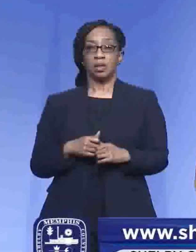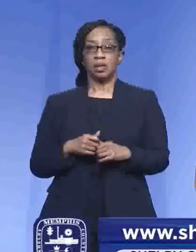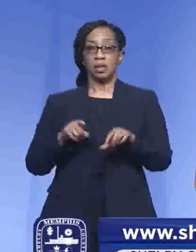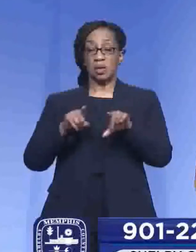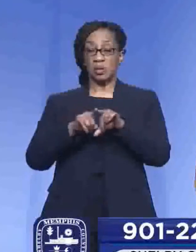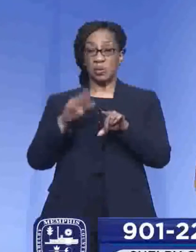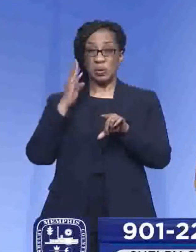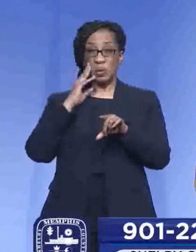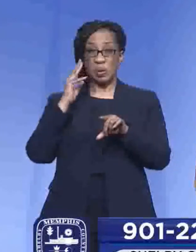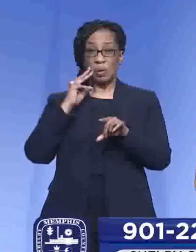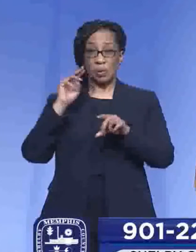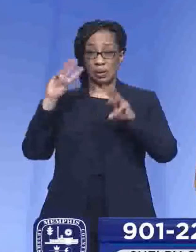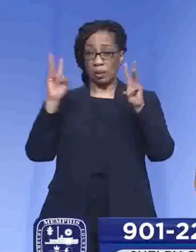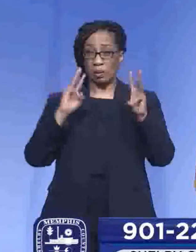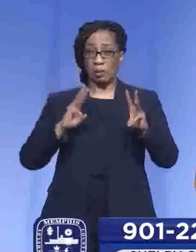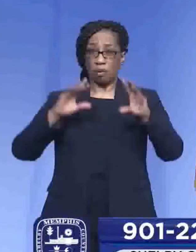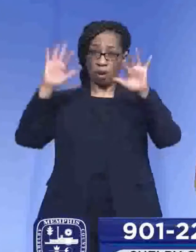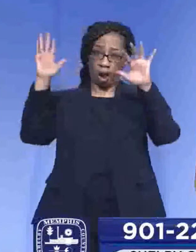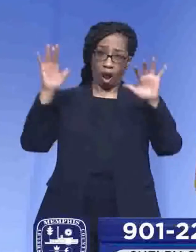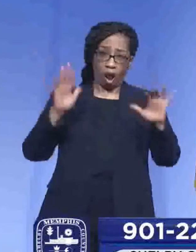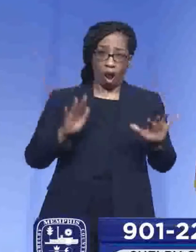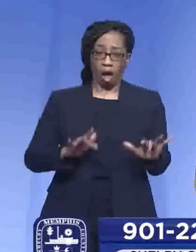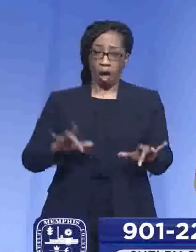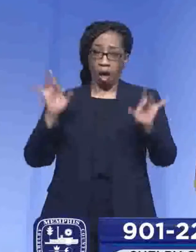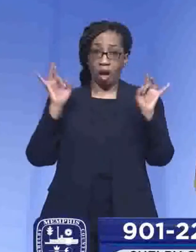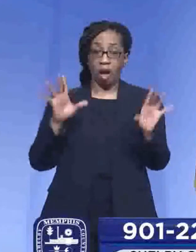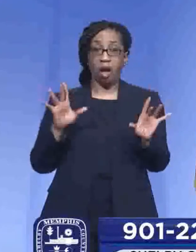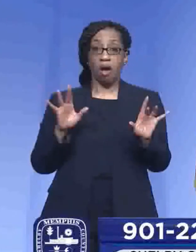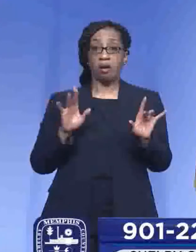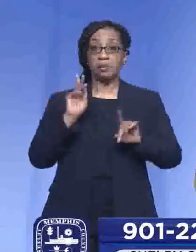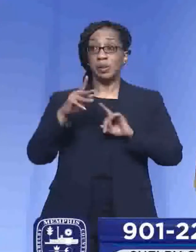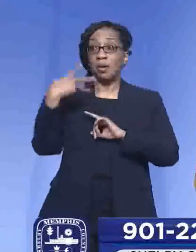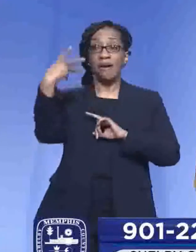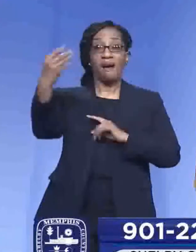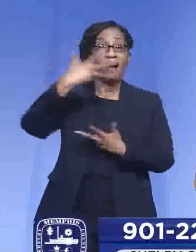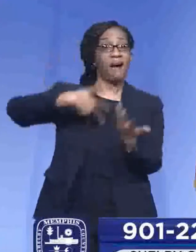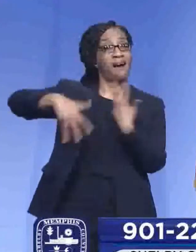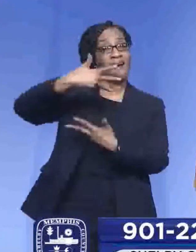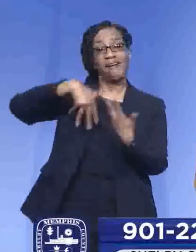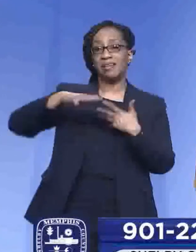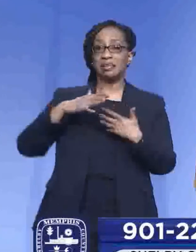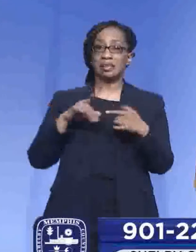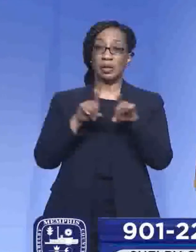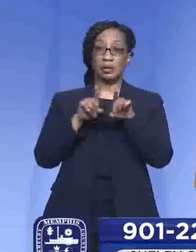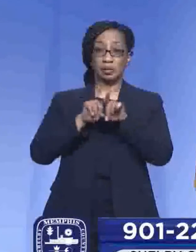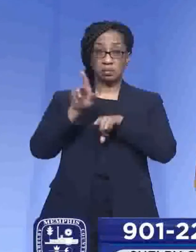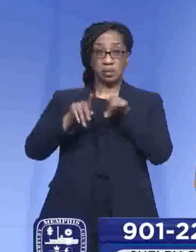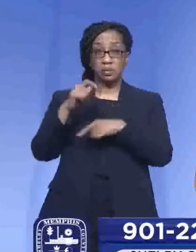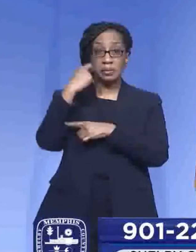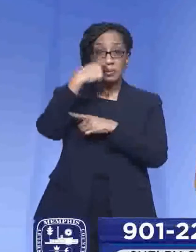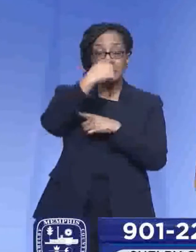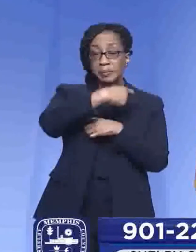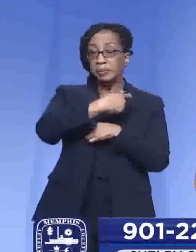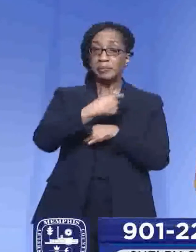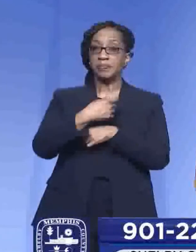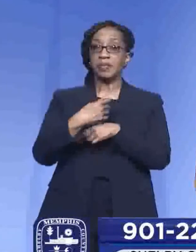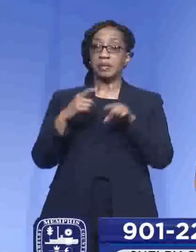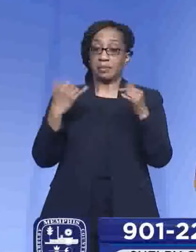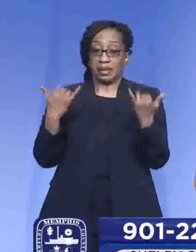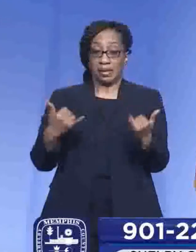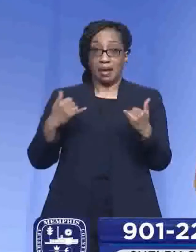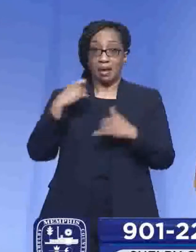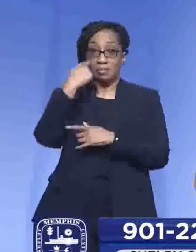winter storm, there was a suppression of people going out and about and being tested, but this week all of the test sites are back in